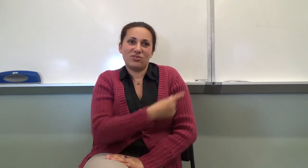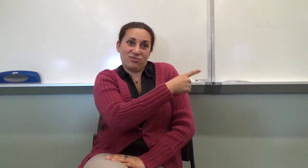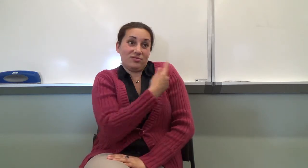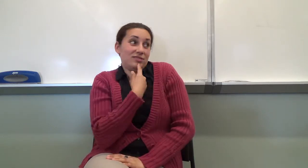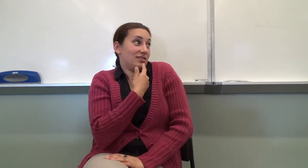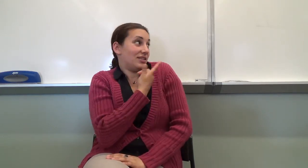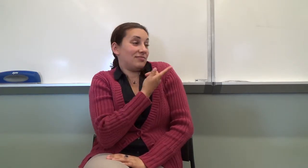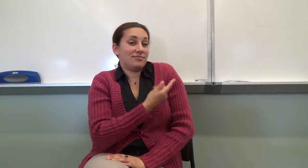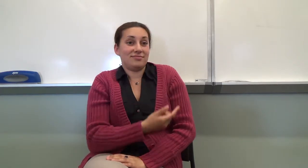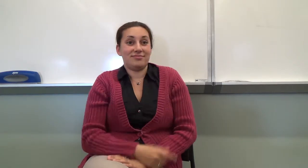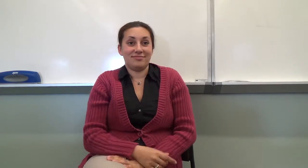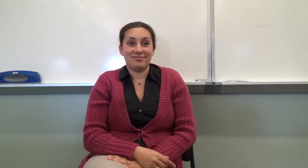are called